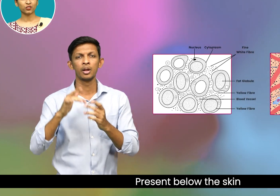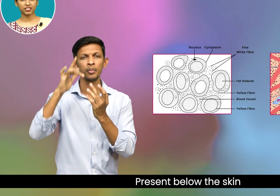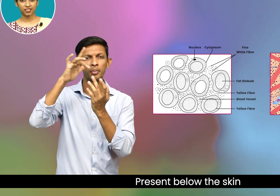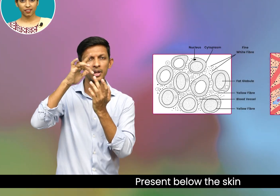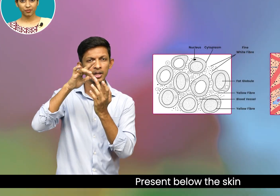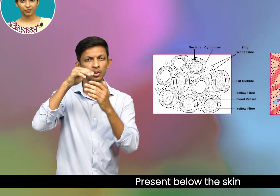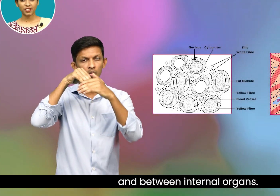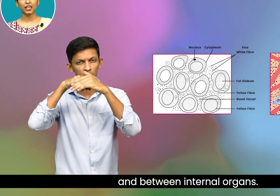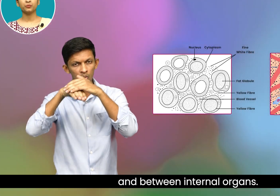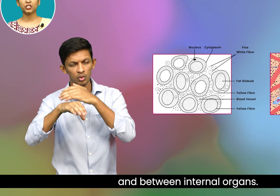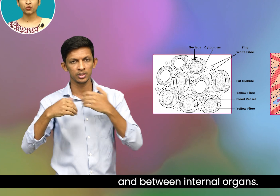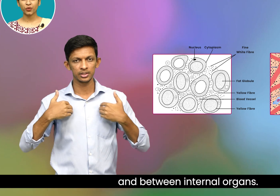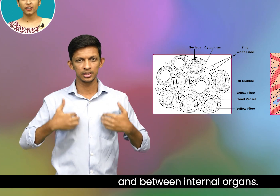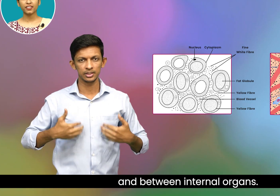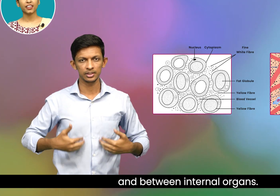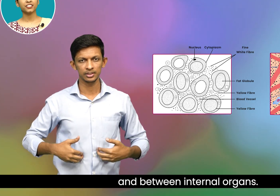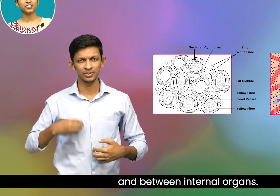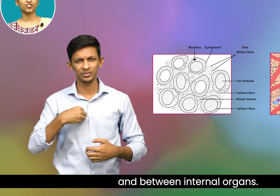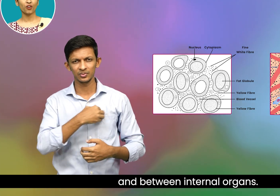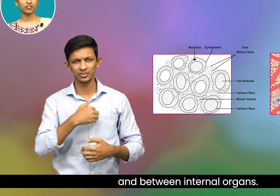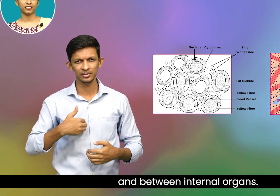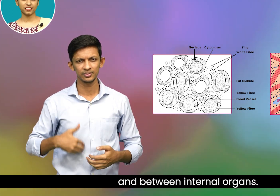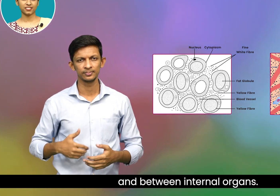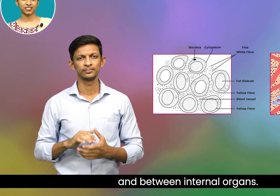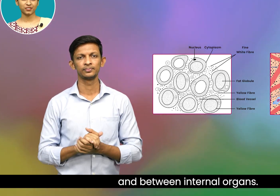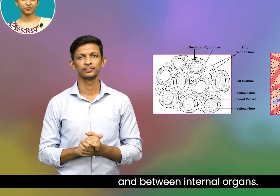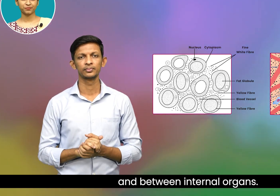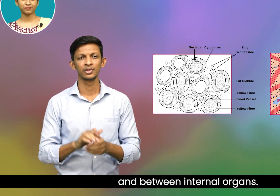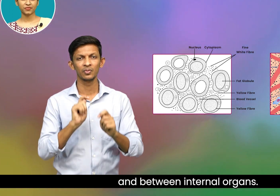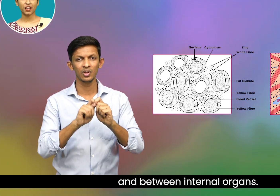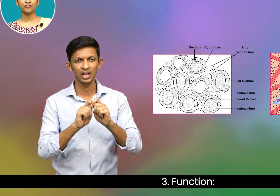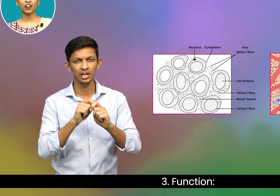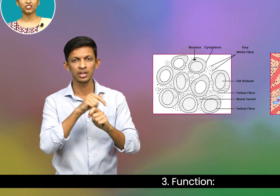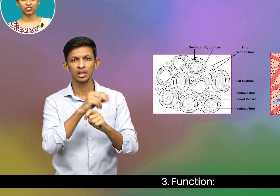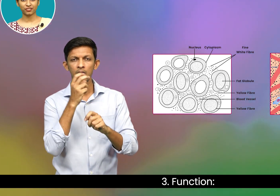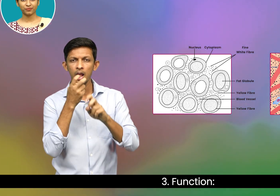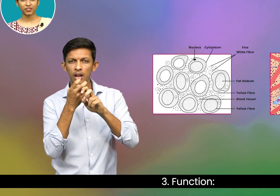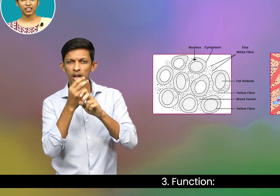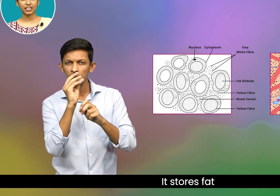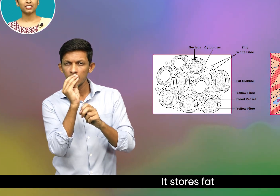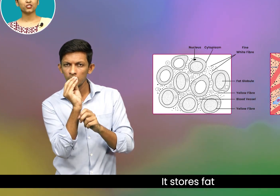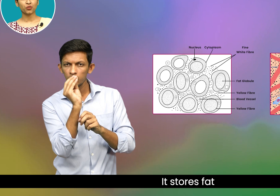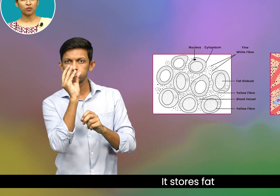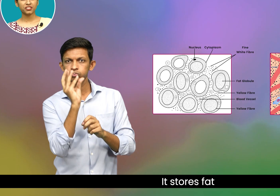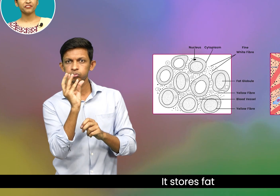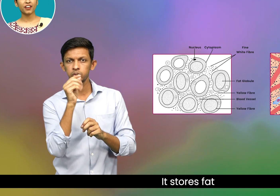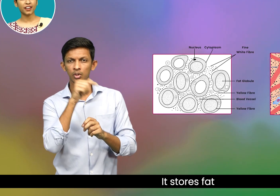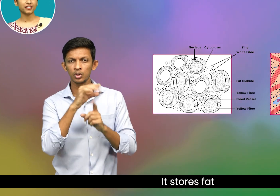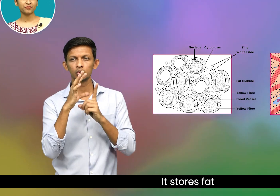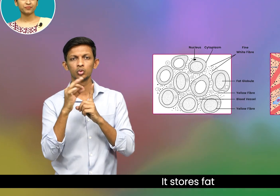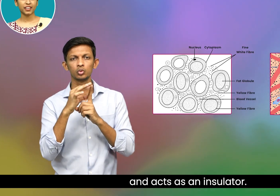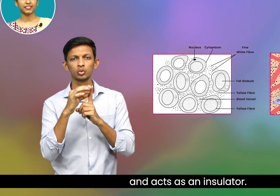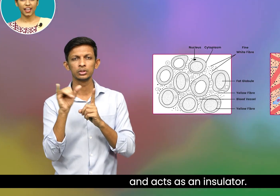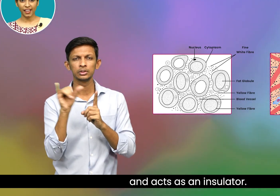Present below the skin and between internal organs. Function. It stores